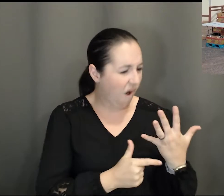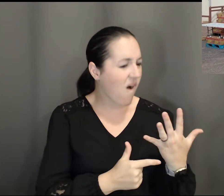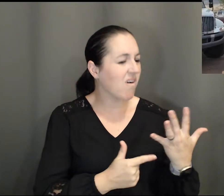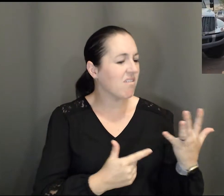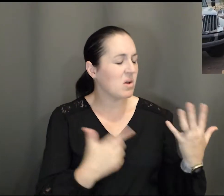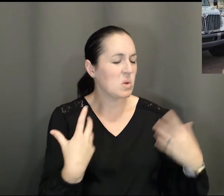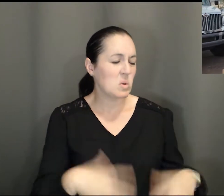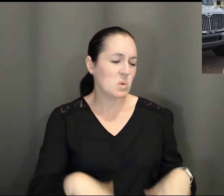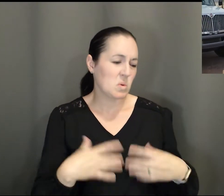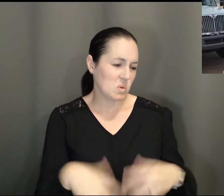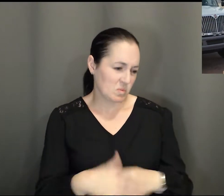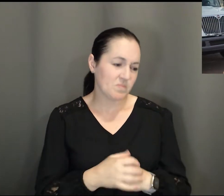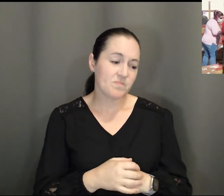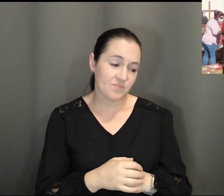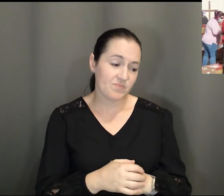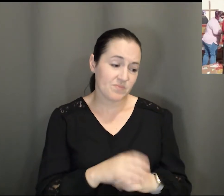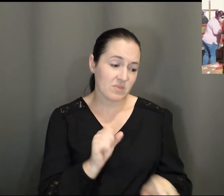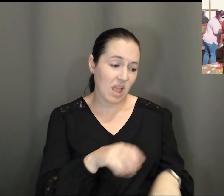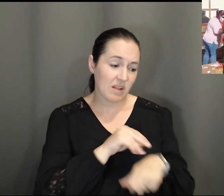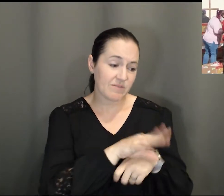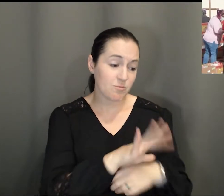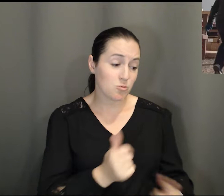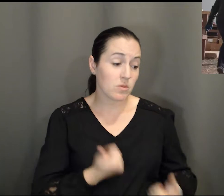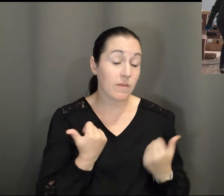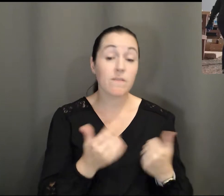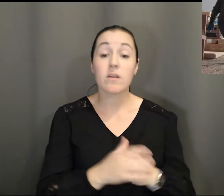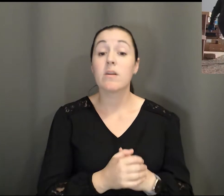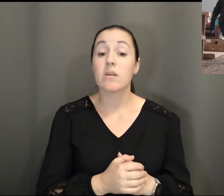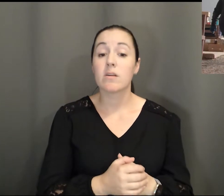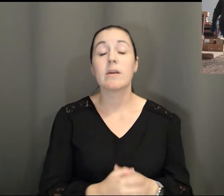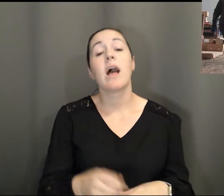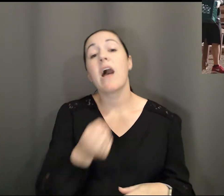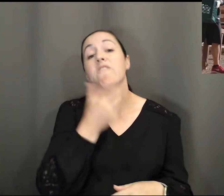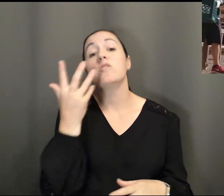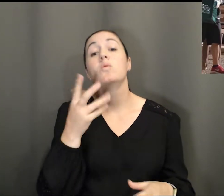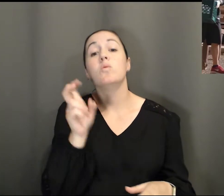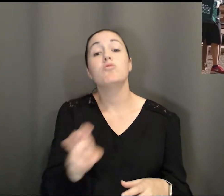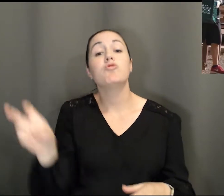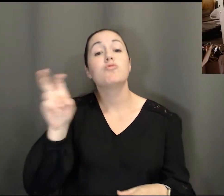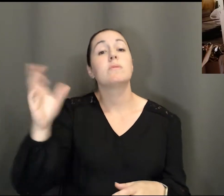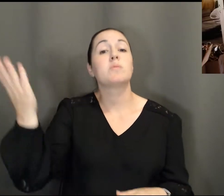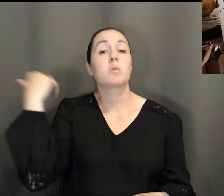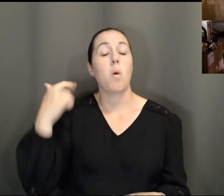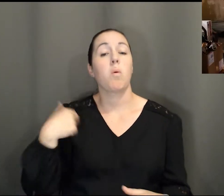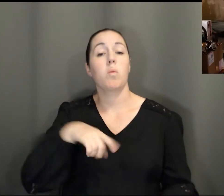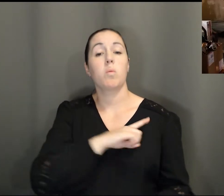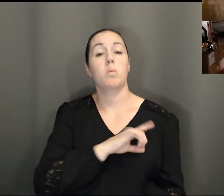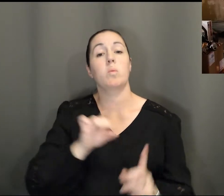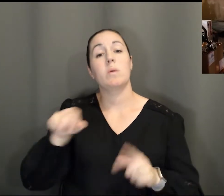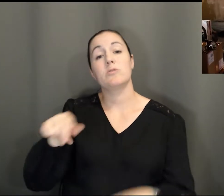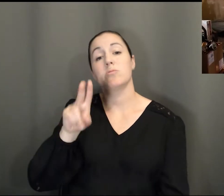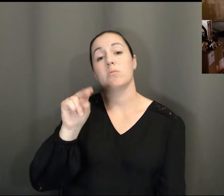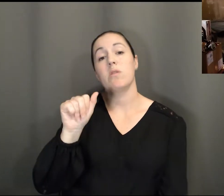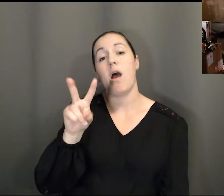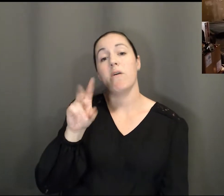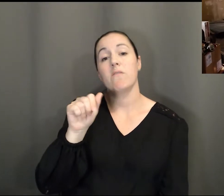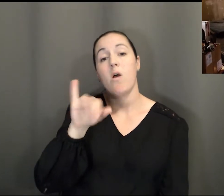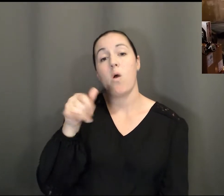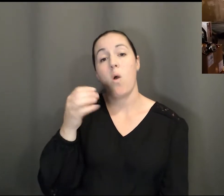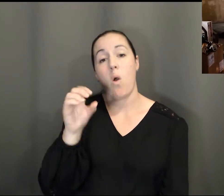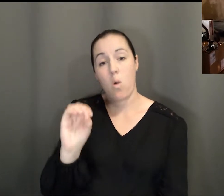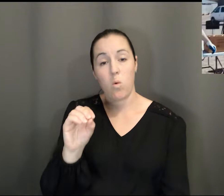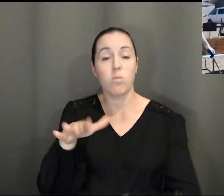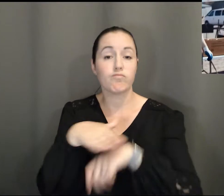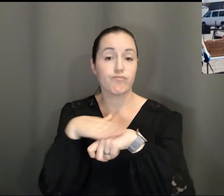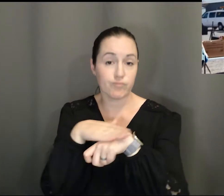and we've made 8 or 9 trips up there with amazing teams from our Pure Heart family to go up and serve our brothers and sisters on the Navajo Nation.